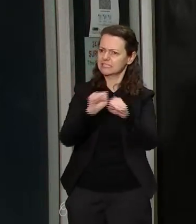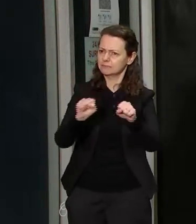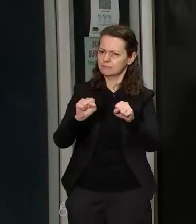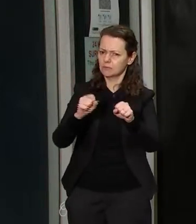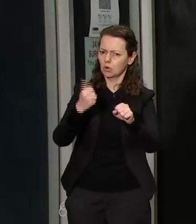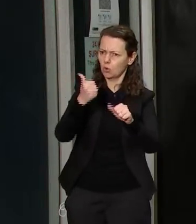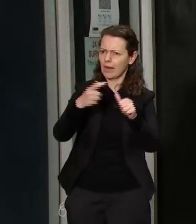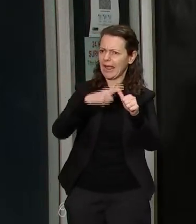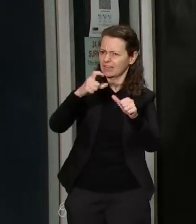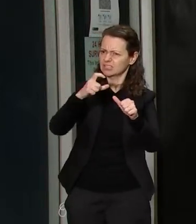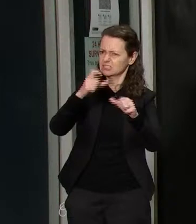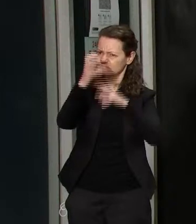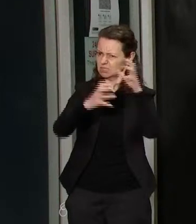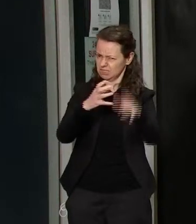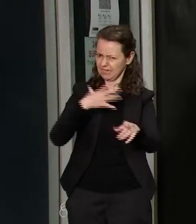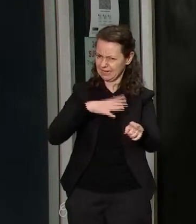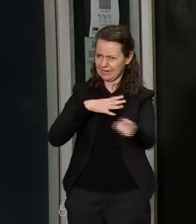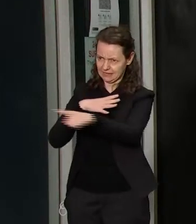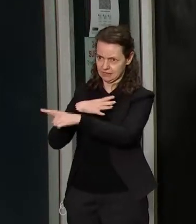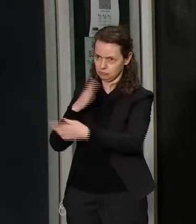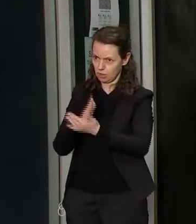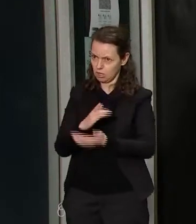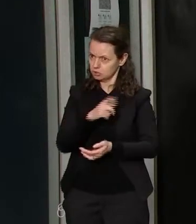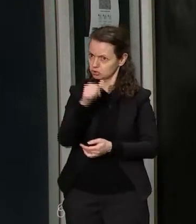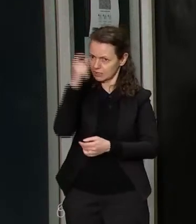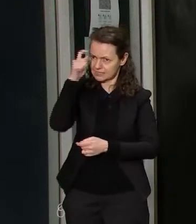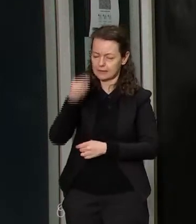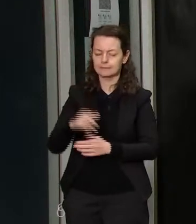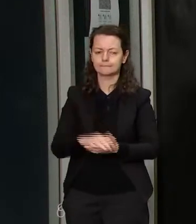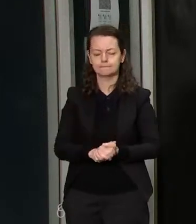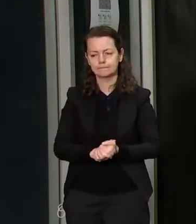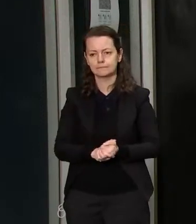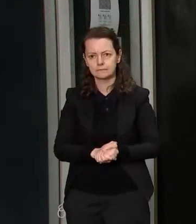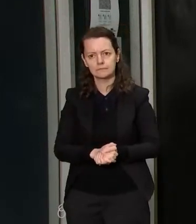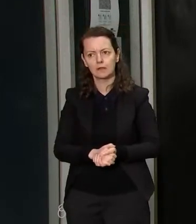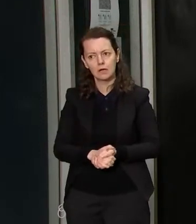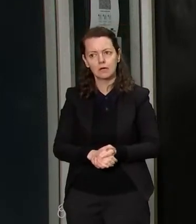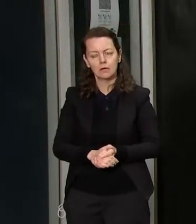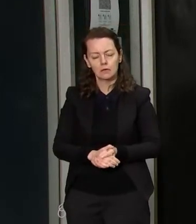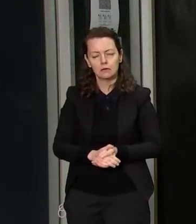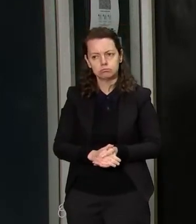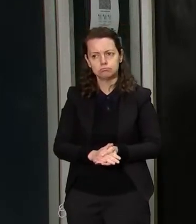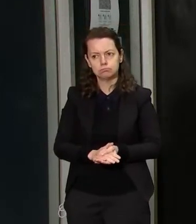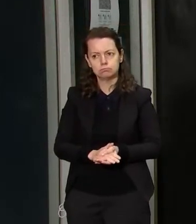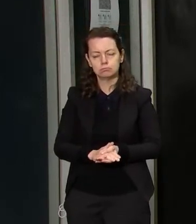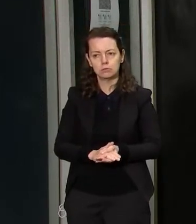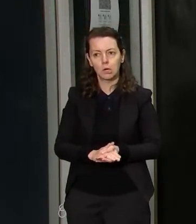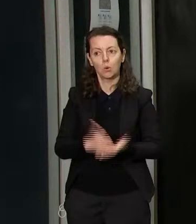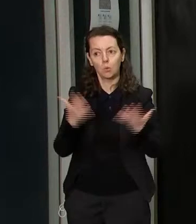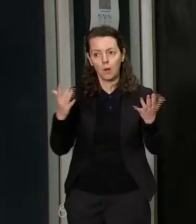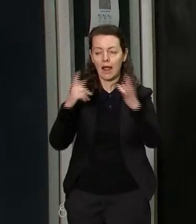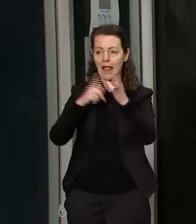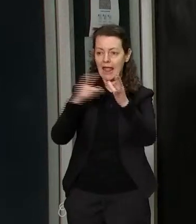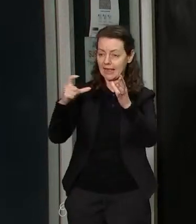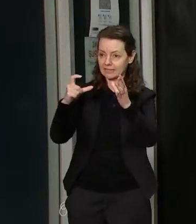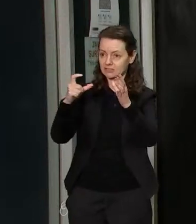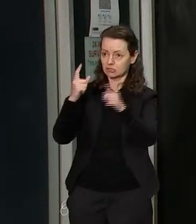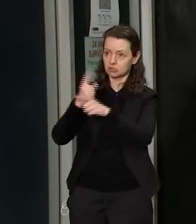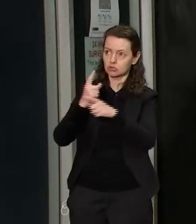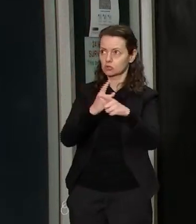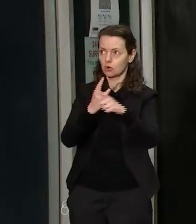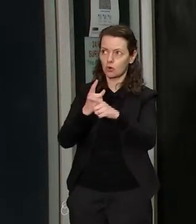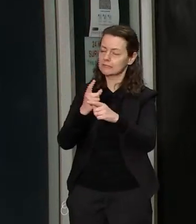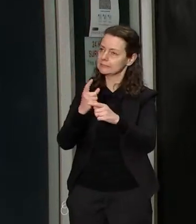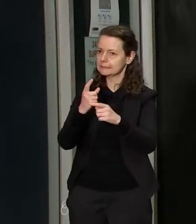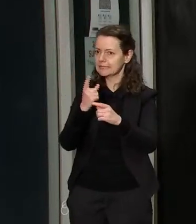lockdowns? Is that something that's worth looking at? Raf, I don't want to talk off the cuff because that's a very